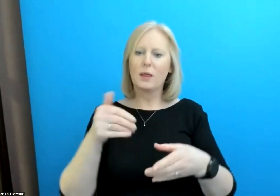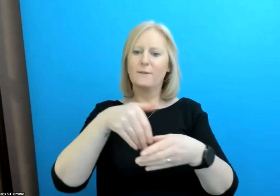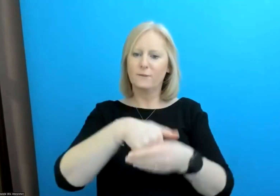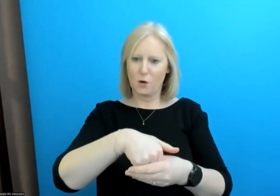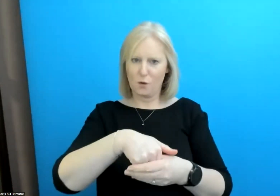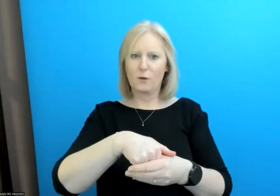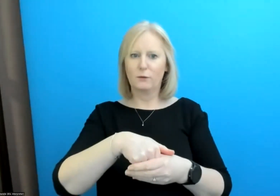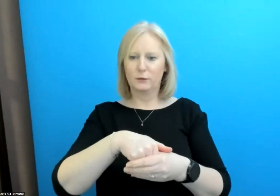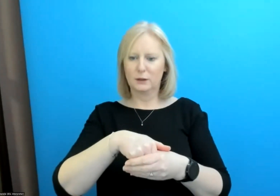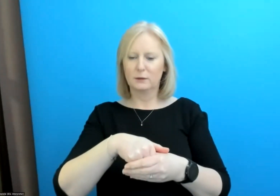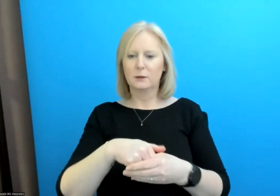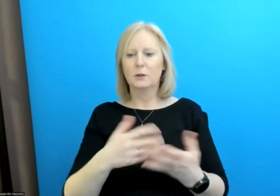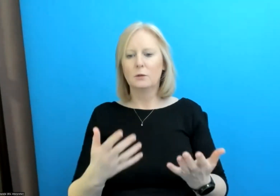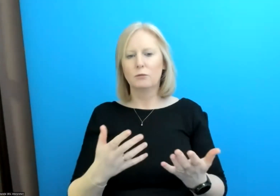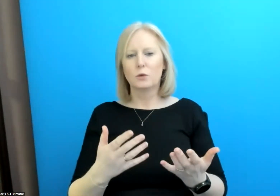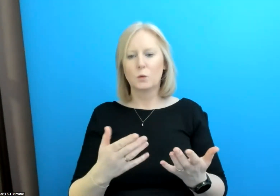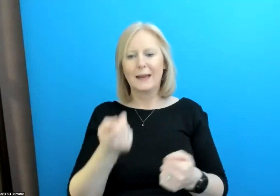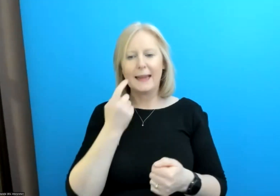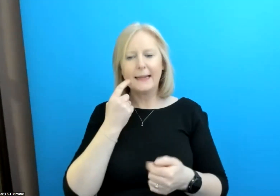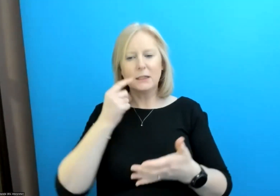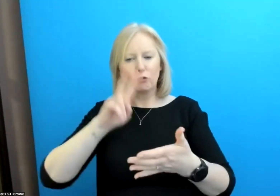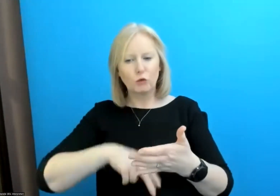information available, for example, in easy read.